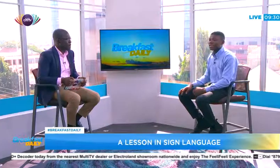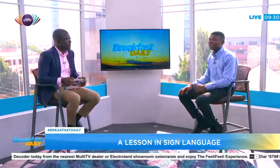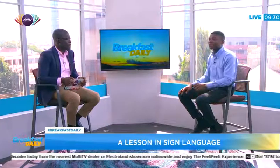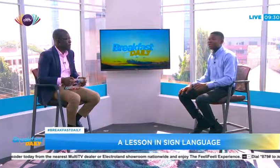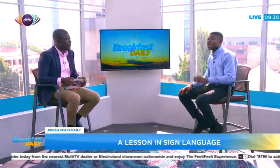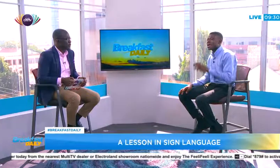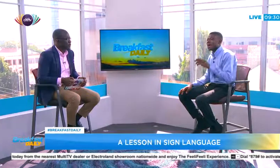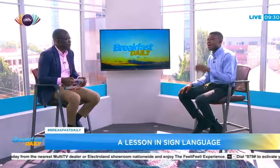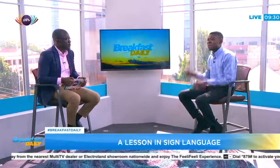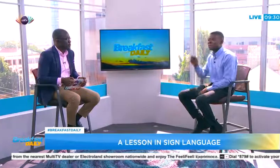it's